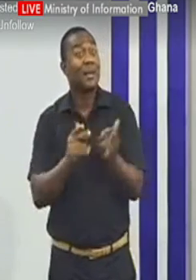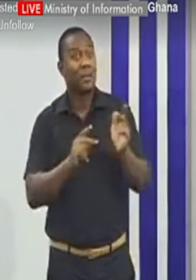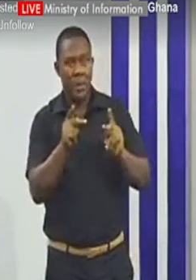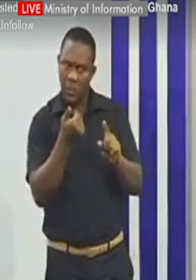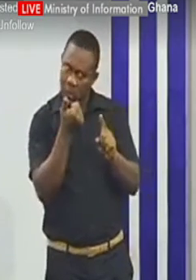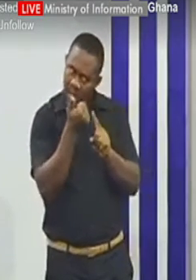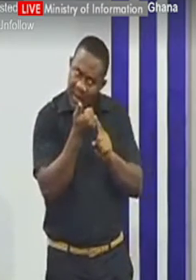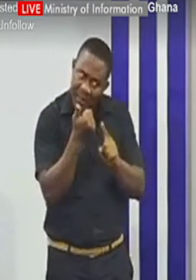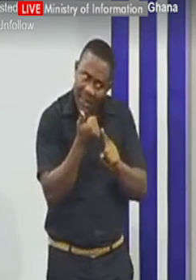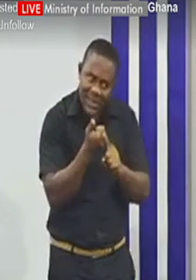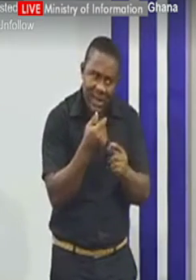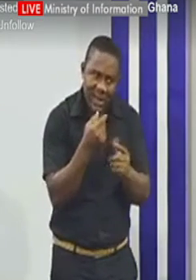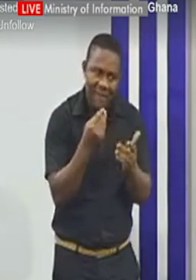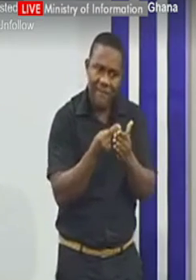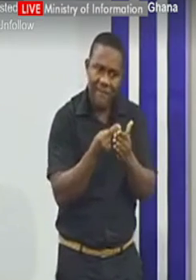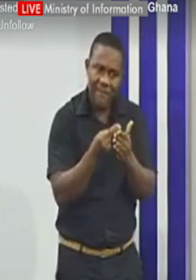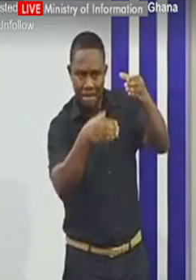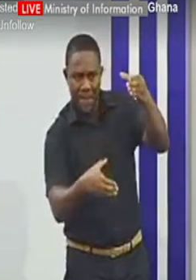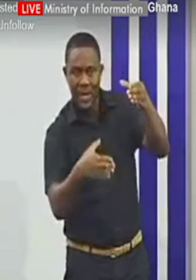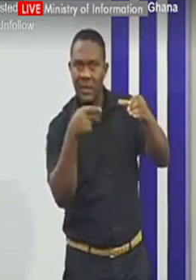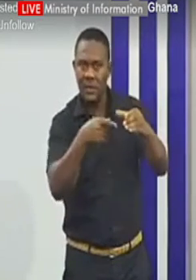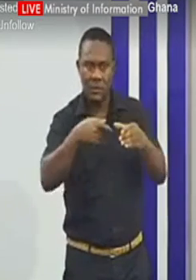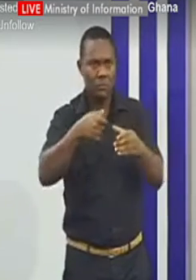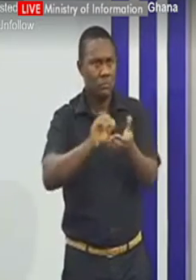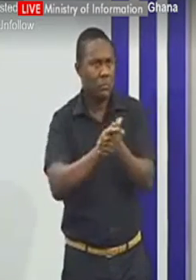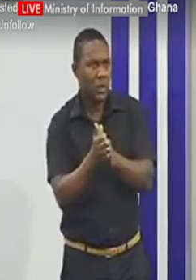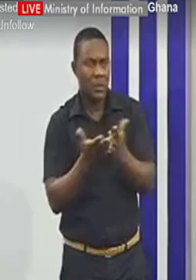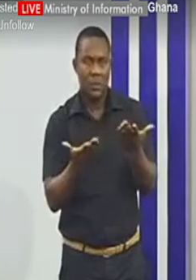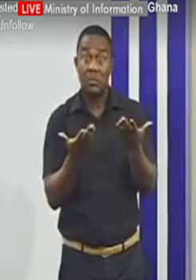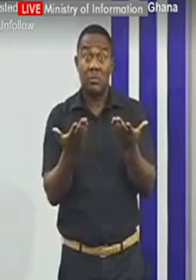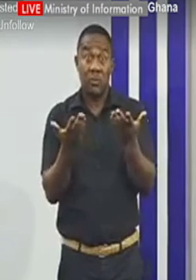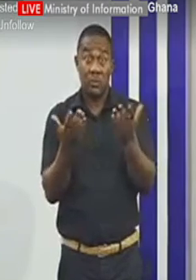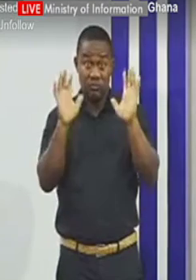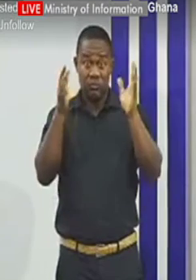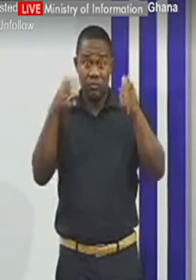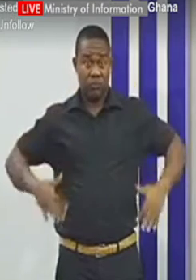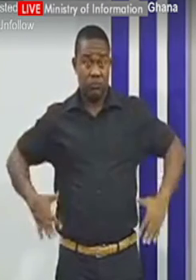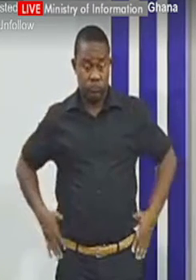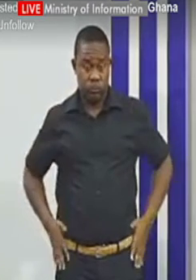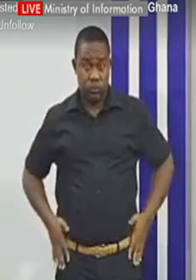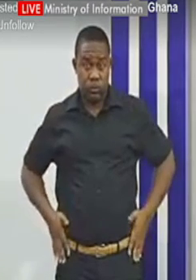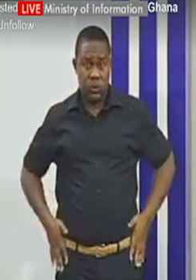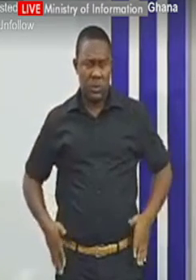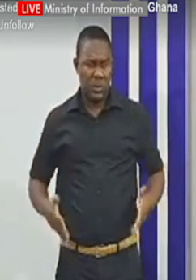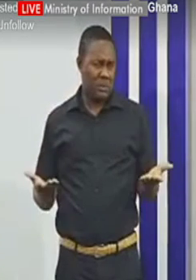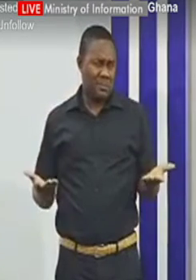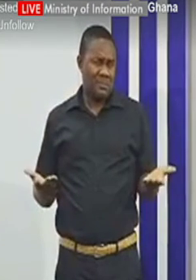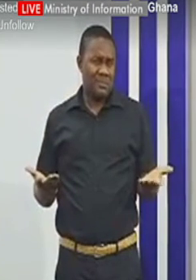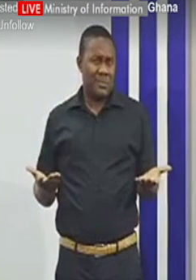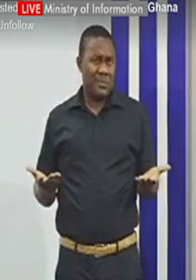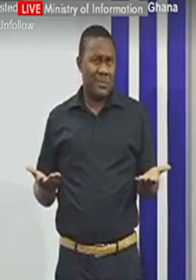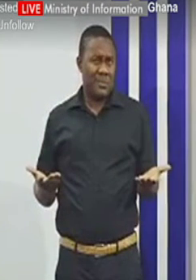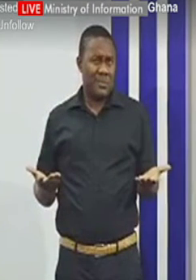it? So if people are putting their hands in their pockets, government is providing where it's